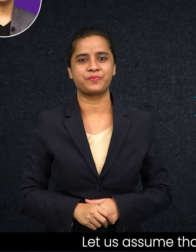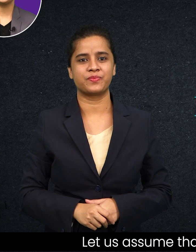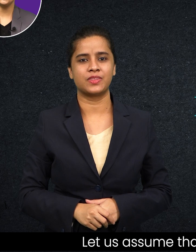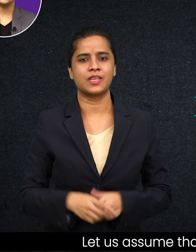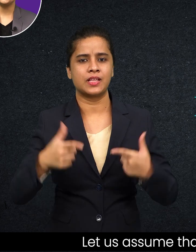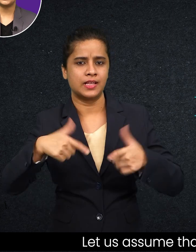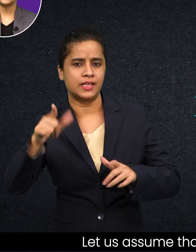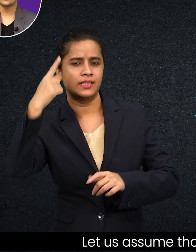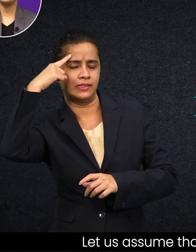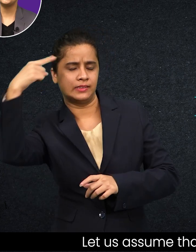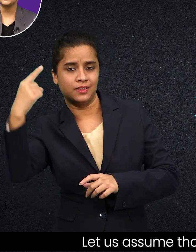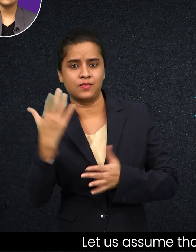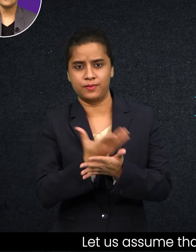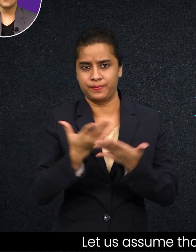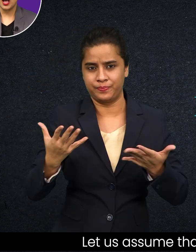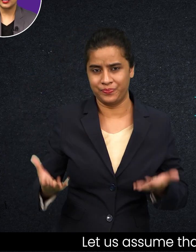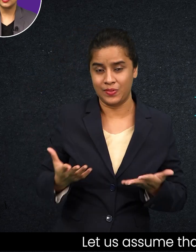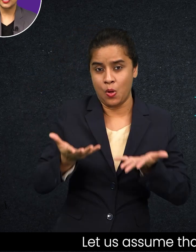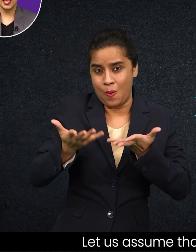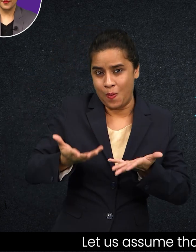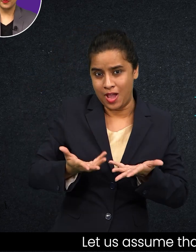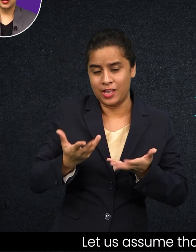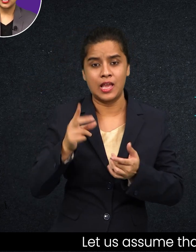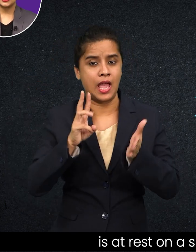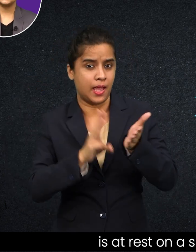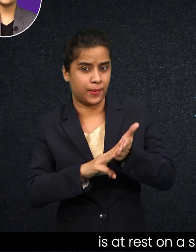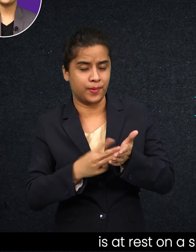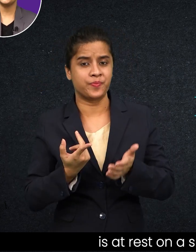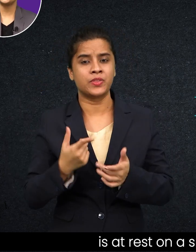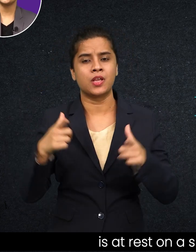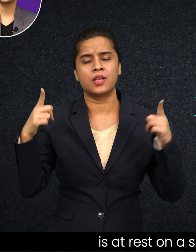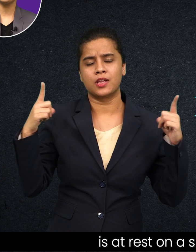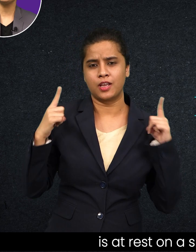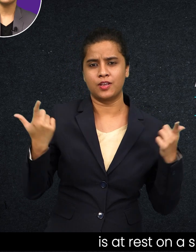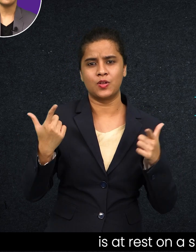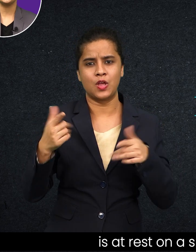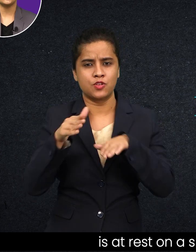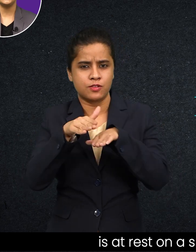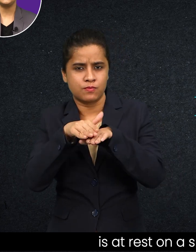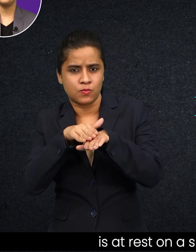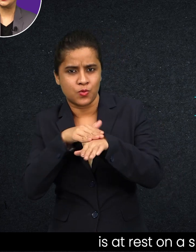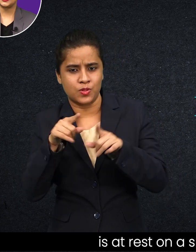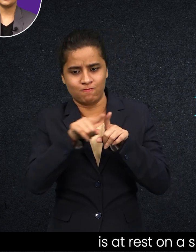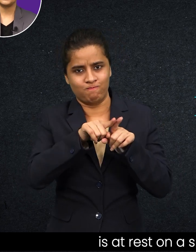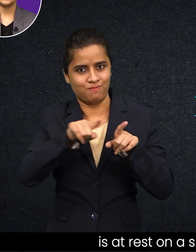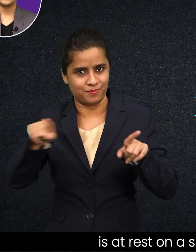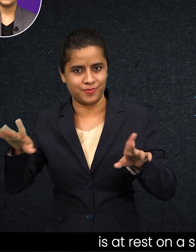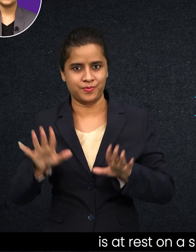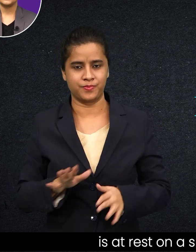Let us assume that an object of a mass m is at rest on a smooth horizontal